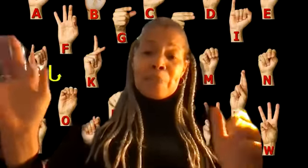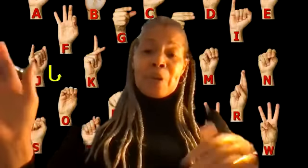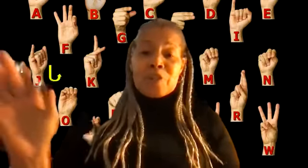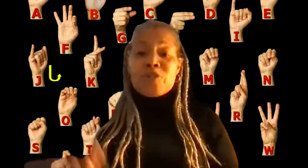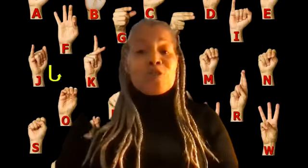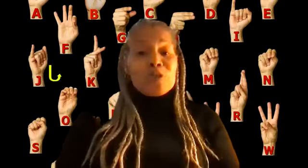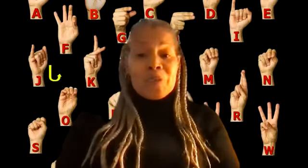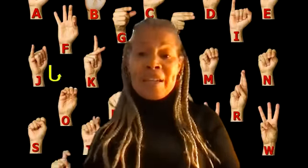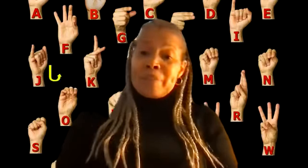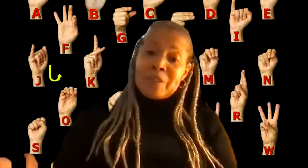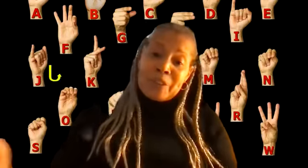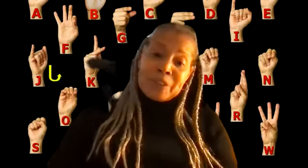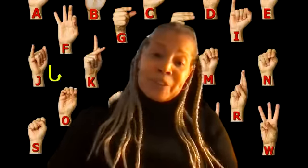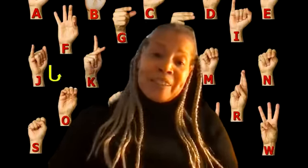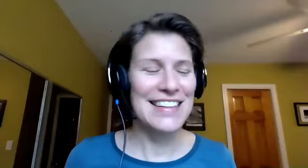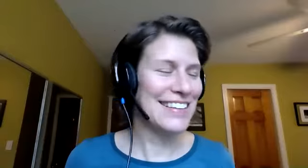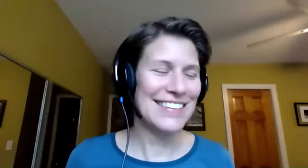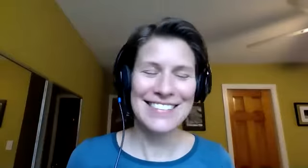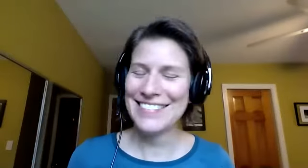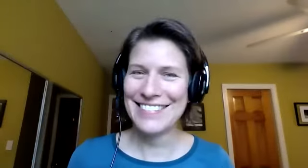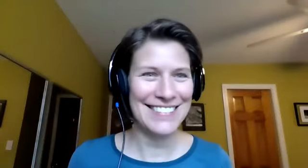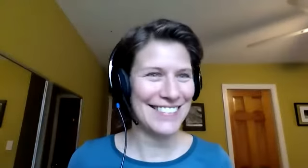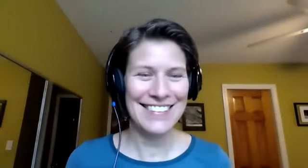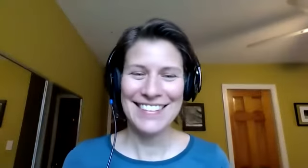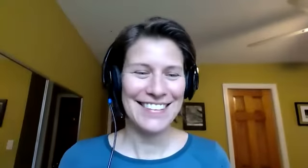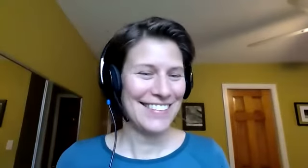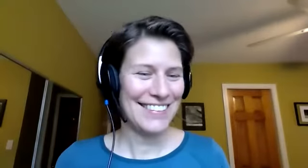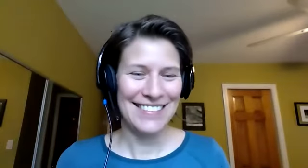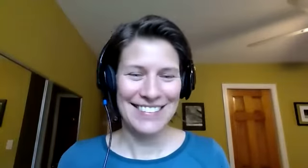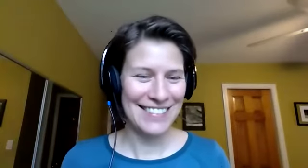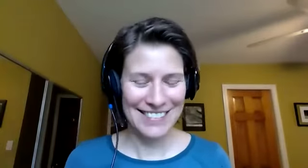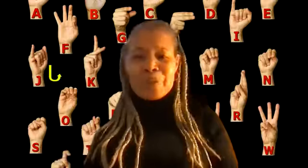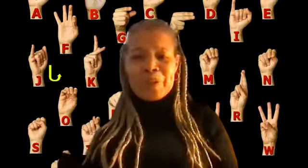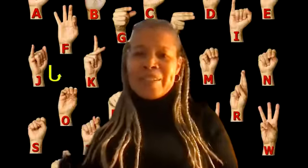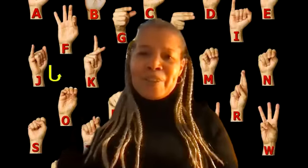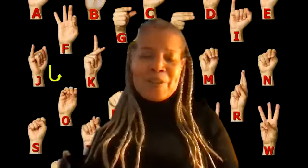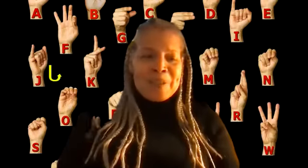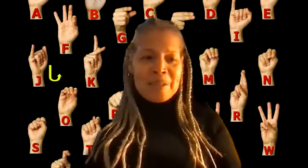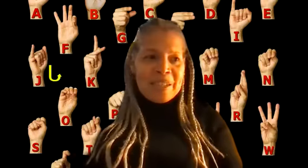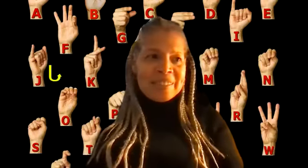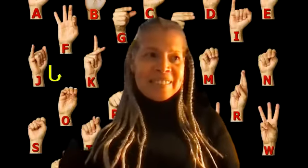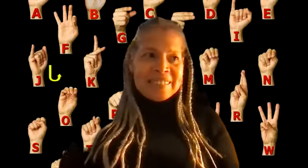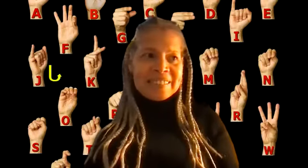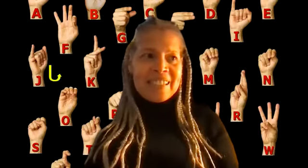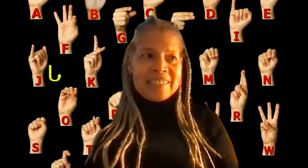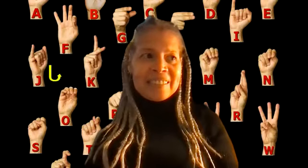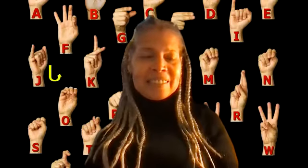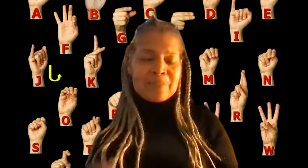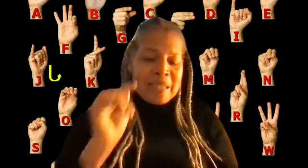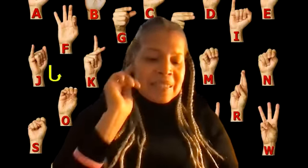person to do that. I mean, you know, and you're, you're being challenged every step of the way, you know, but somehow he does. And, uh, it's amazing